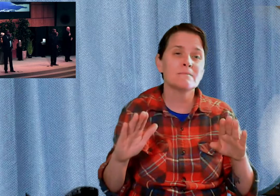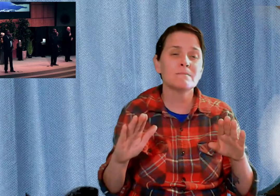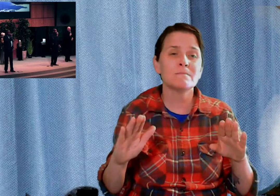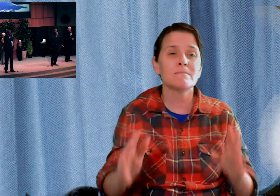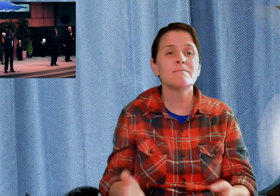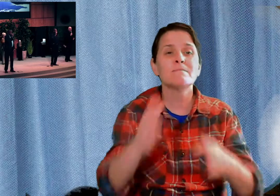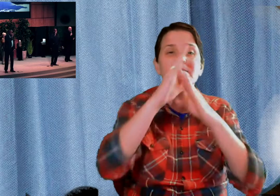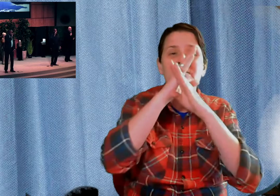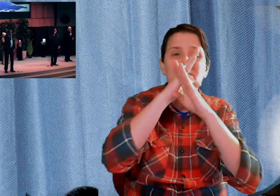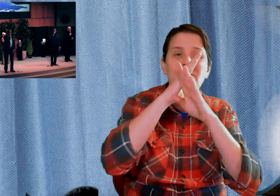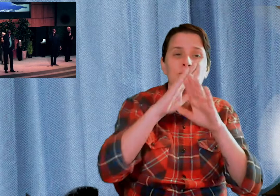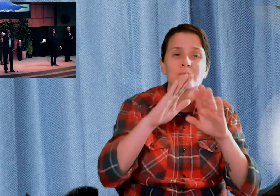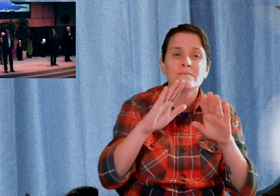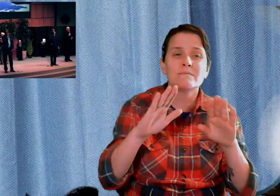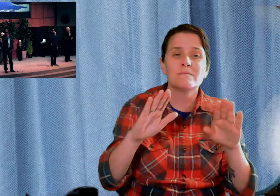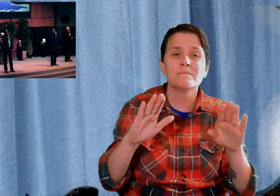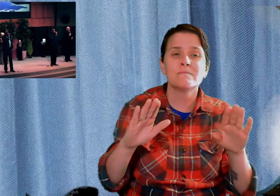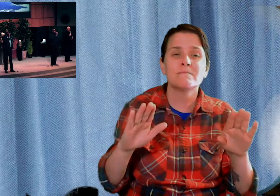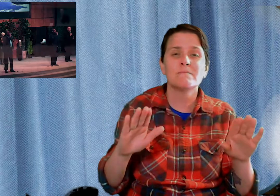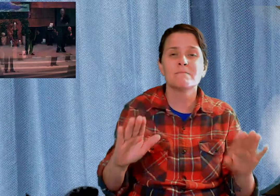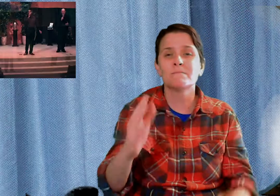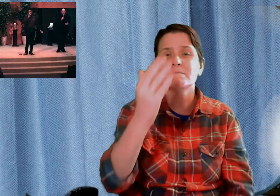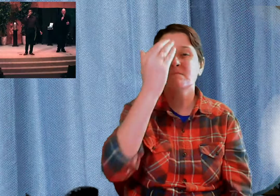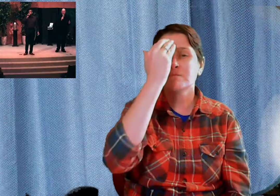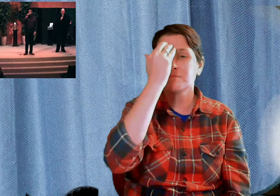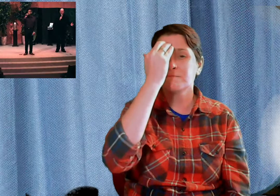Be still and know.